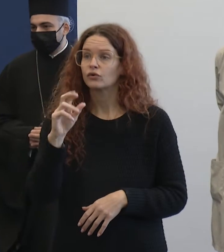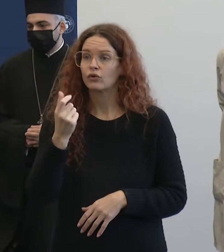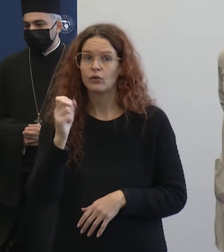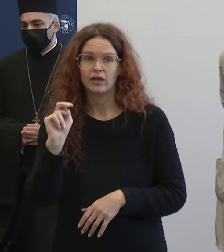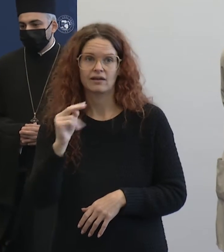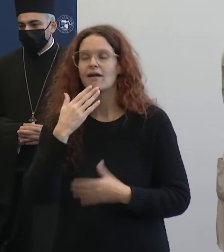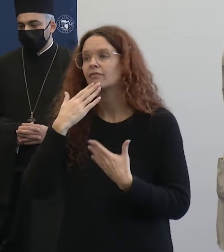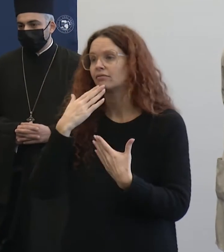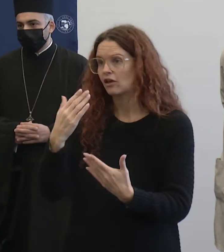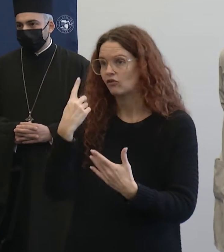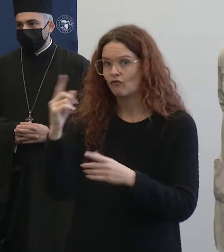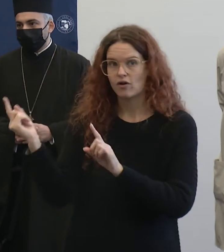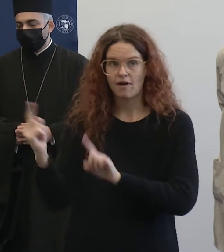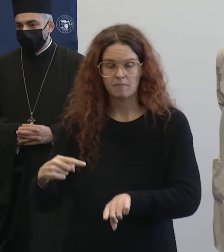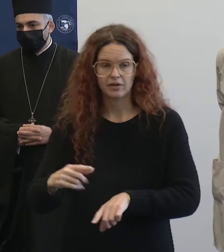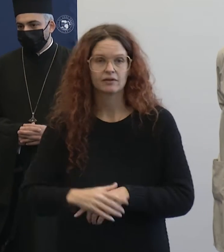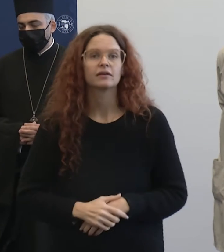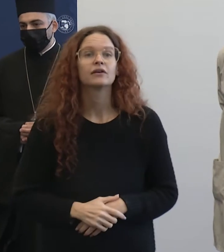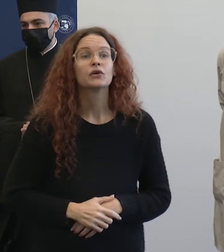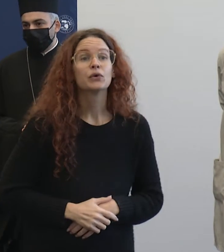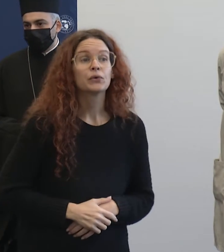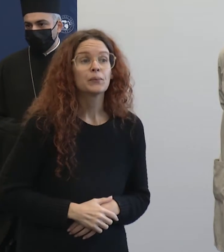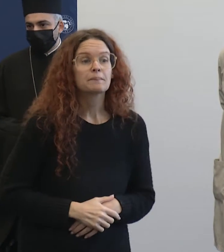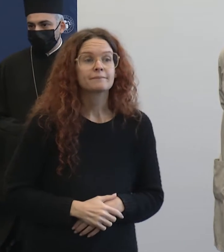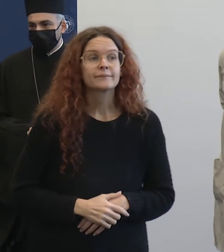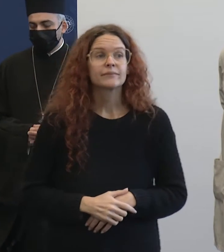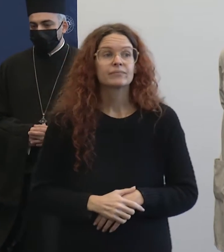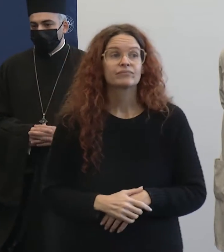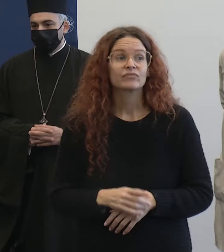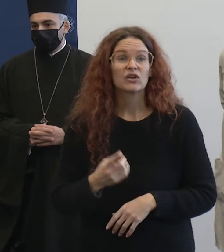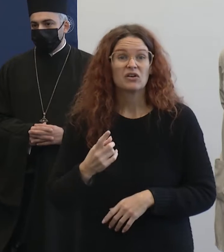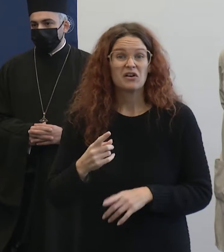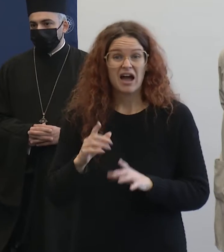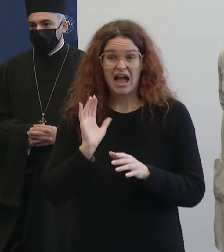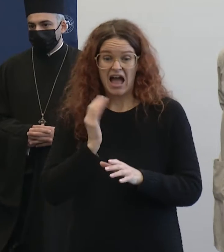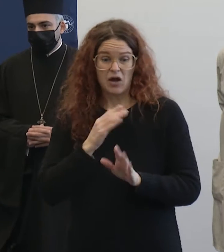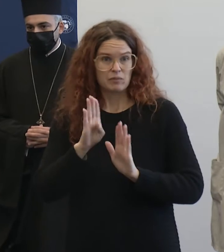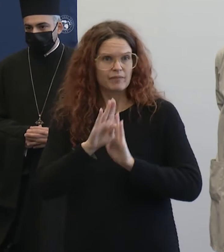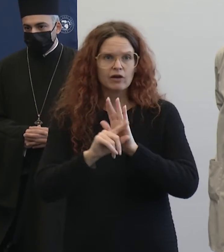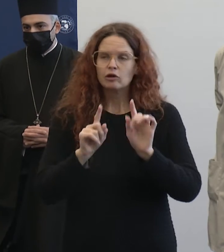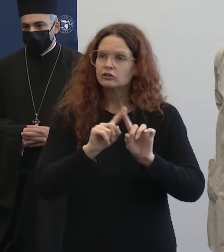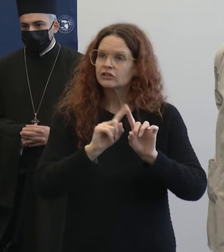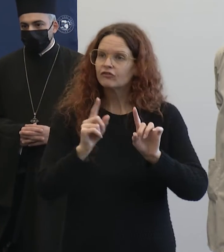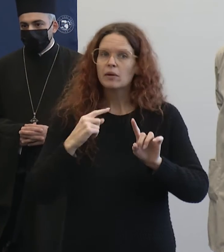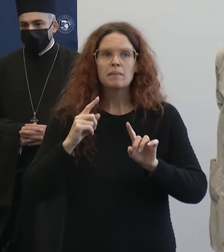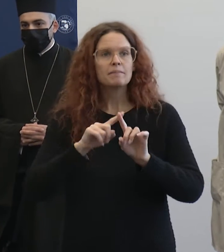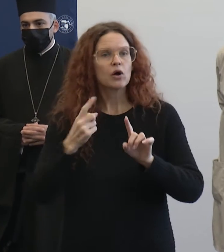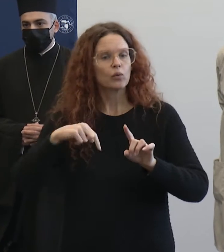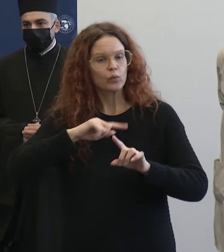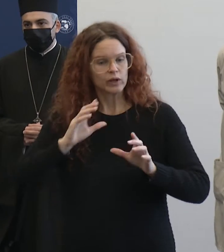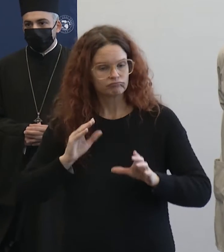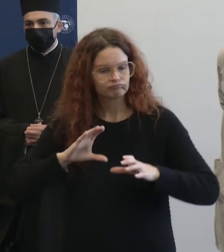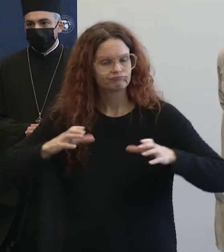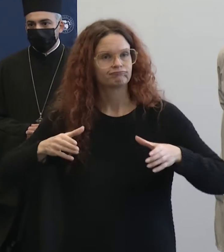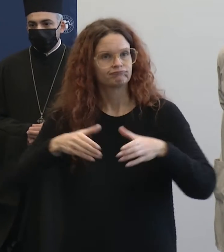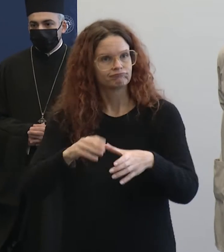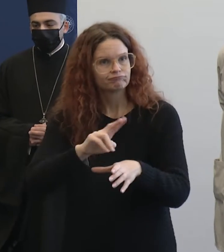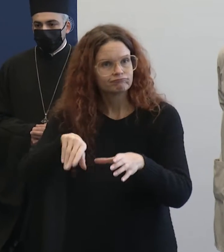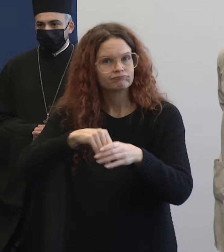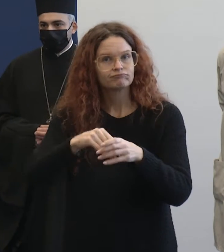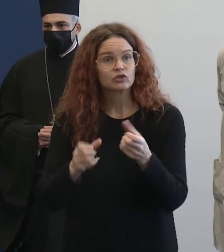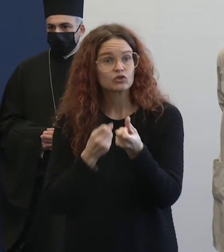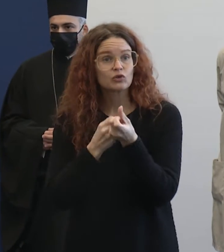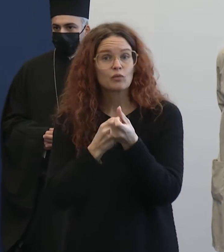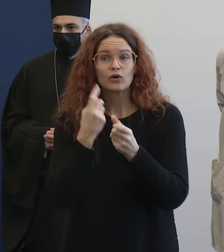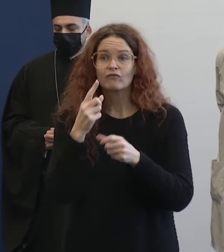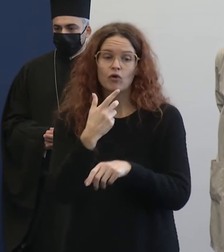you. And while we come from these backgrounds, we're joining together in solidarity to further our shared goal of getting more people